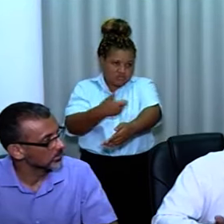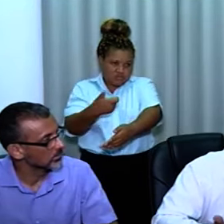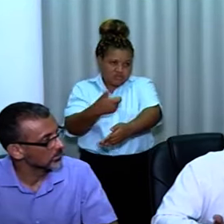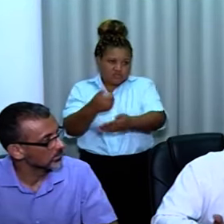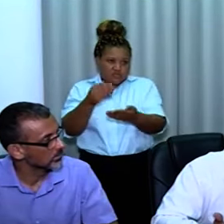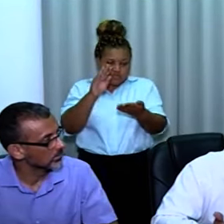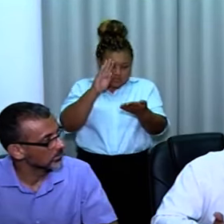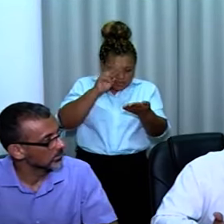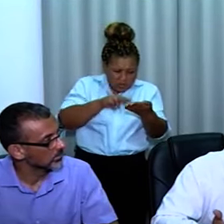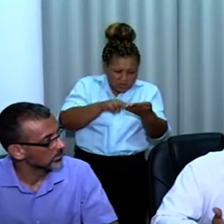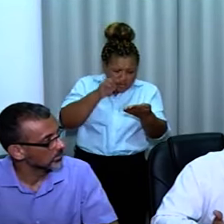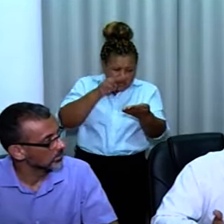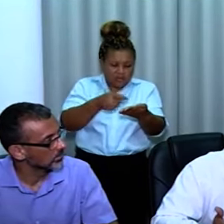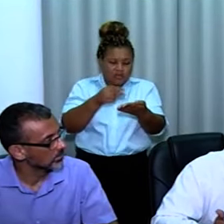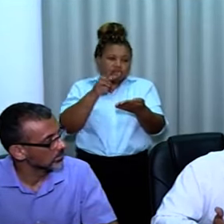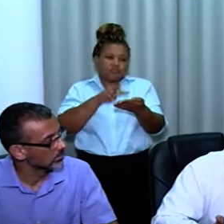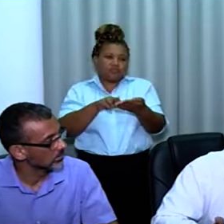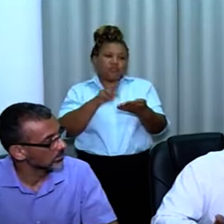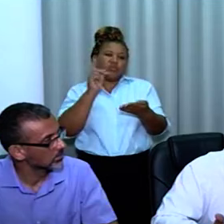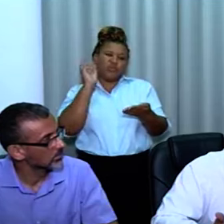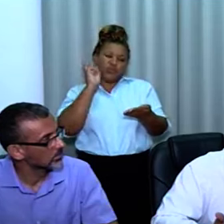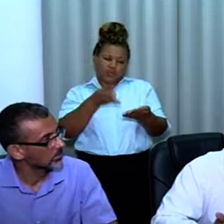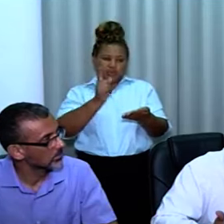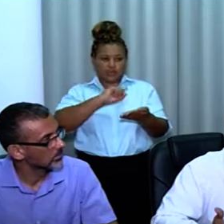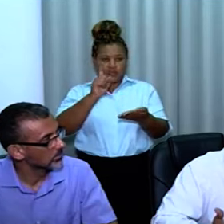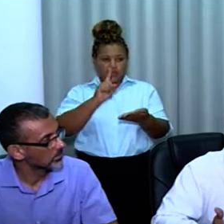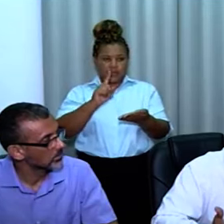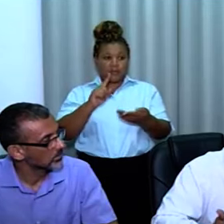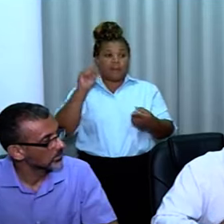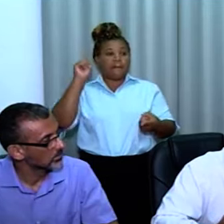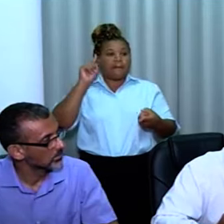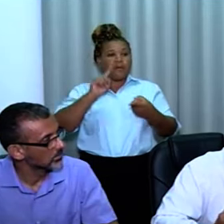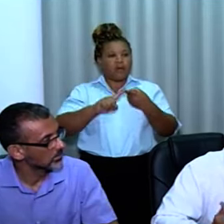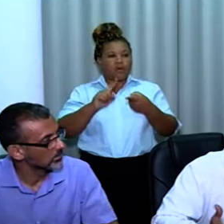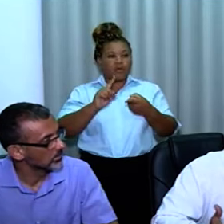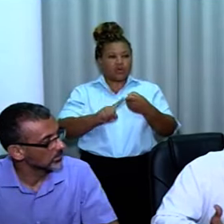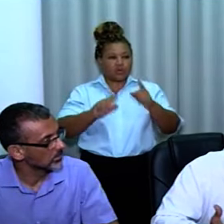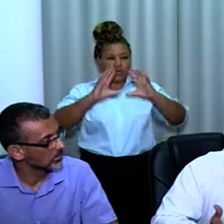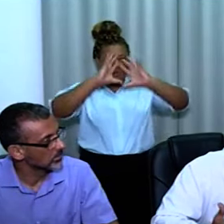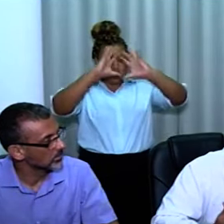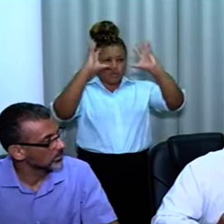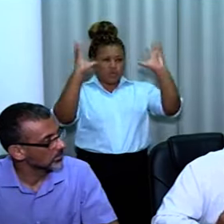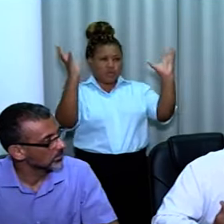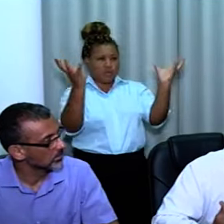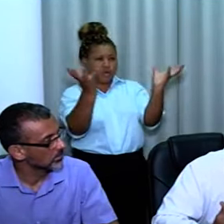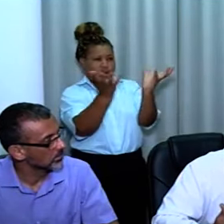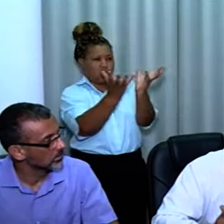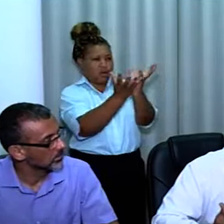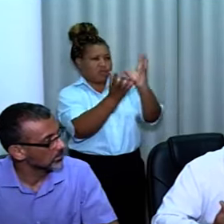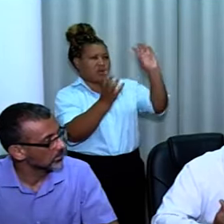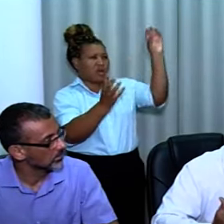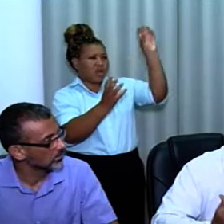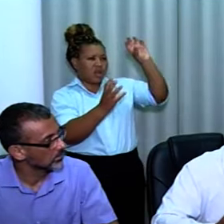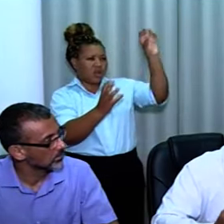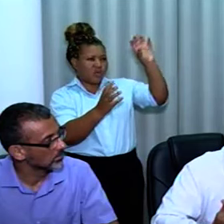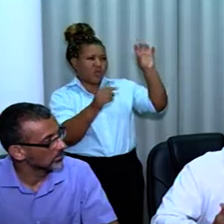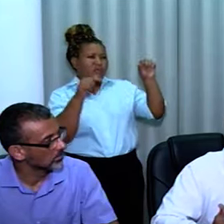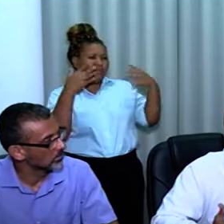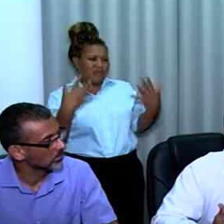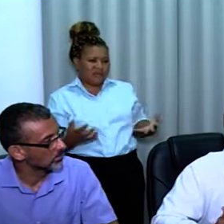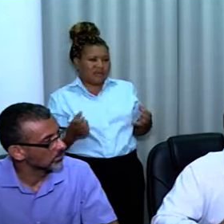not forget that this is winter time in a large part of the world, mostly in Europe, in North America. And